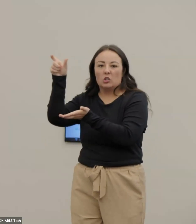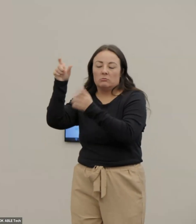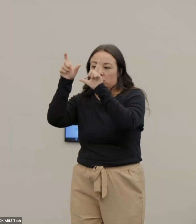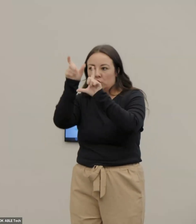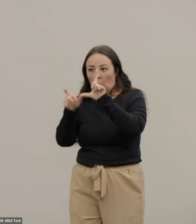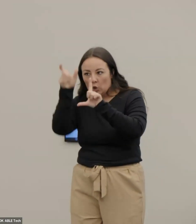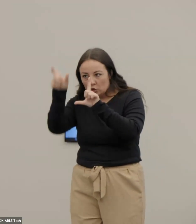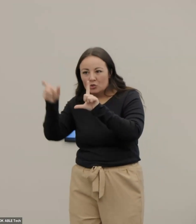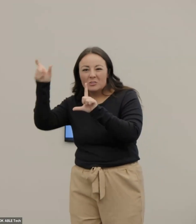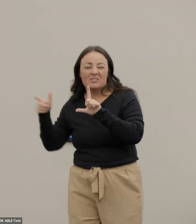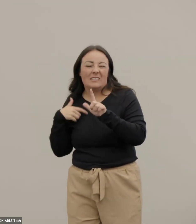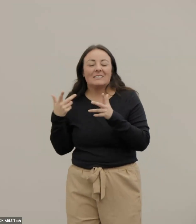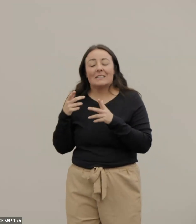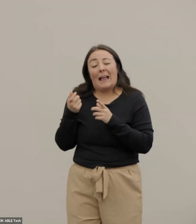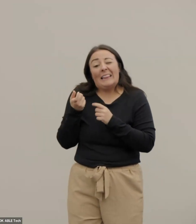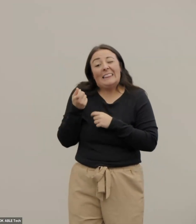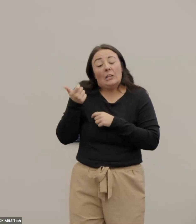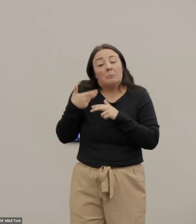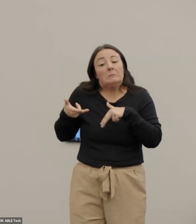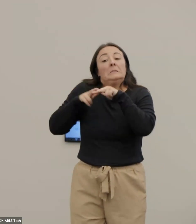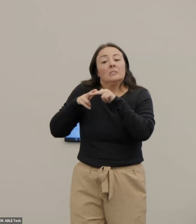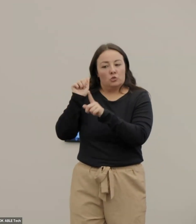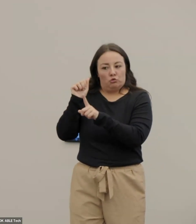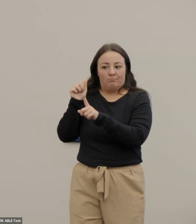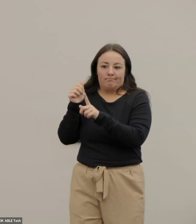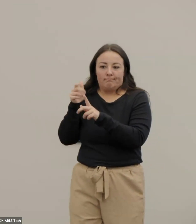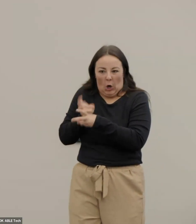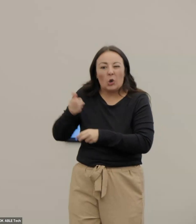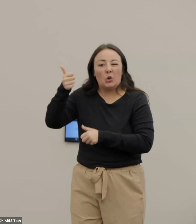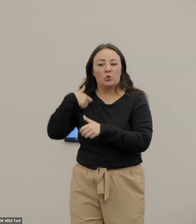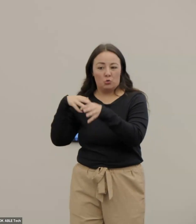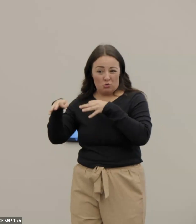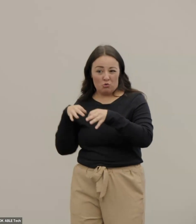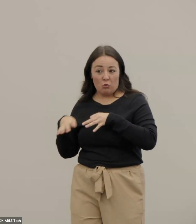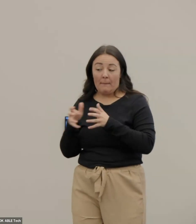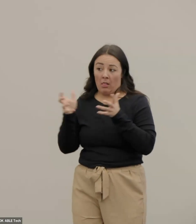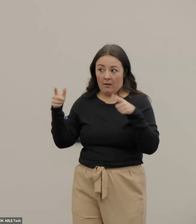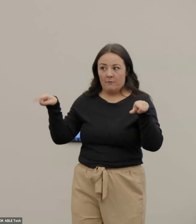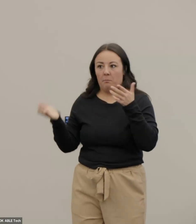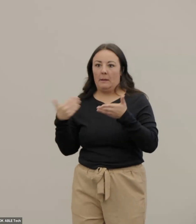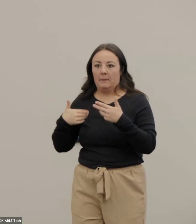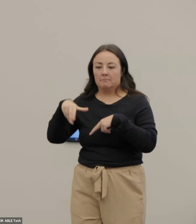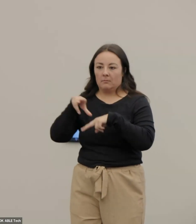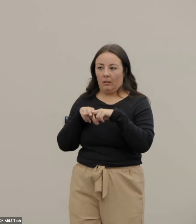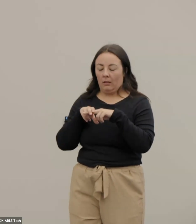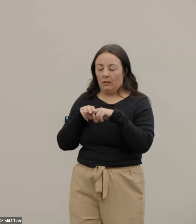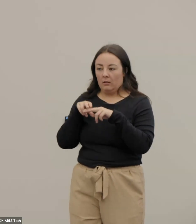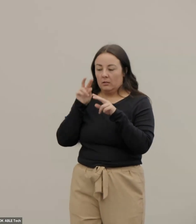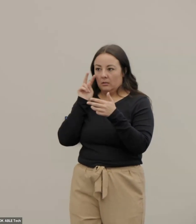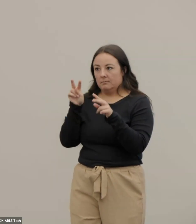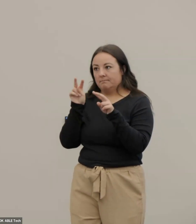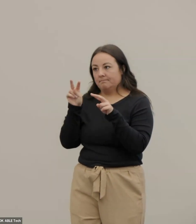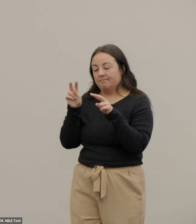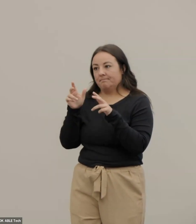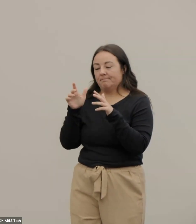little trickier to describe, don't they? I mean, I'm assuming a lot of you have been sitting in front of the computer at times and you have a